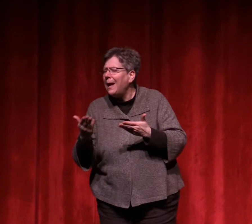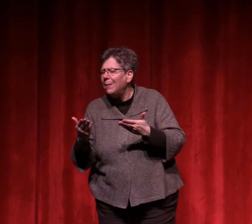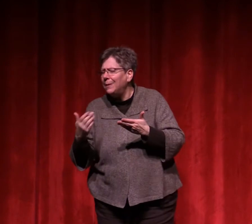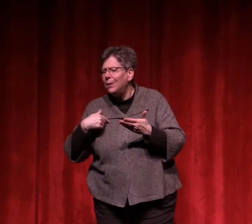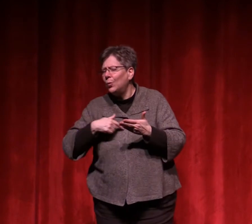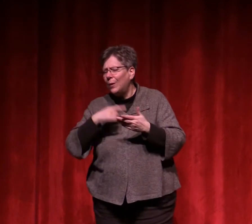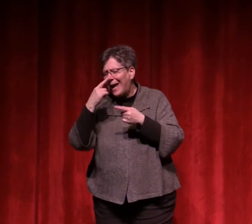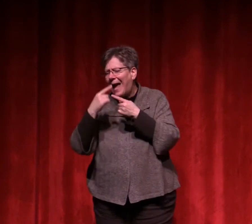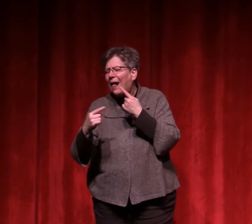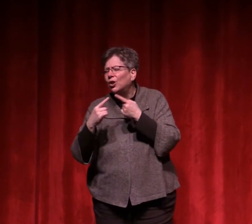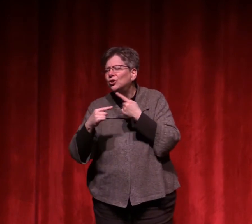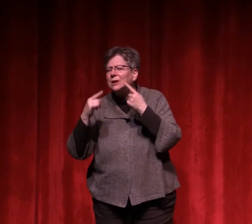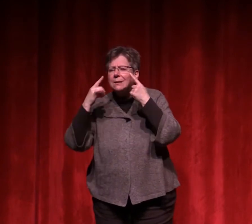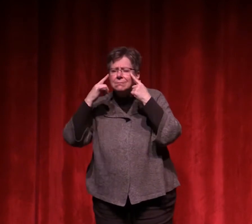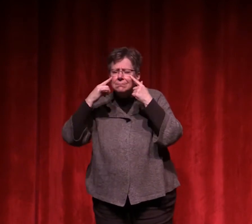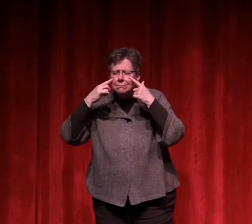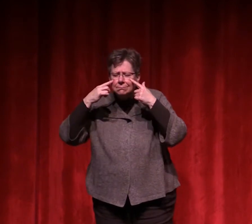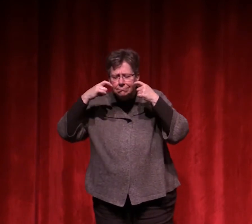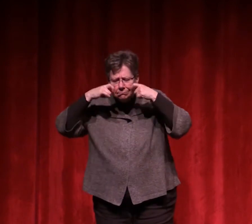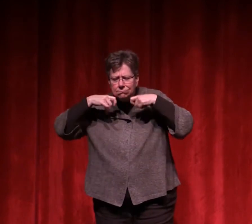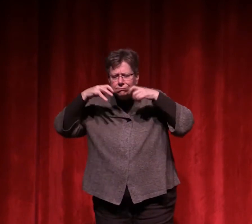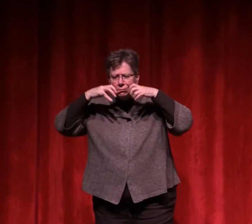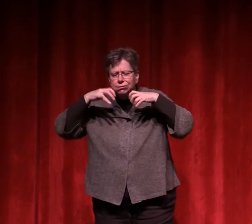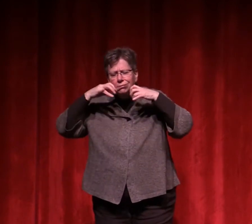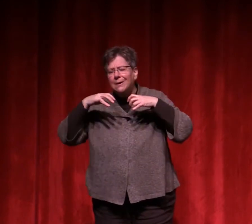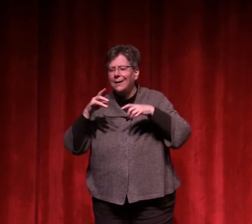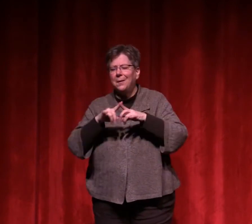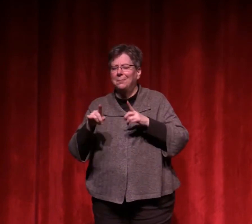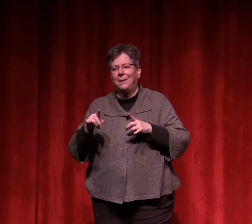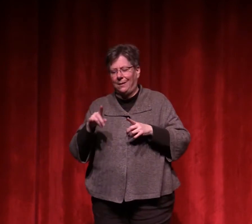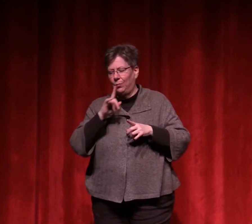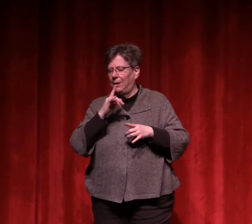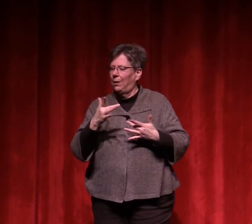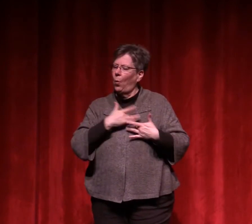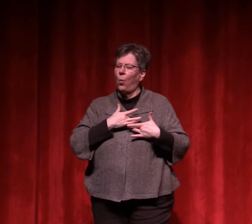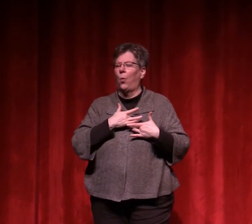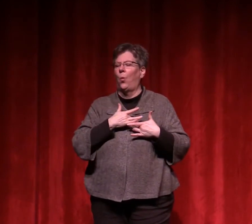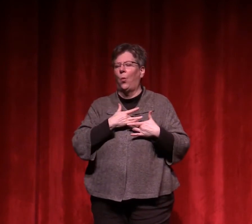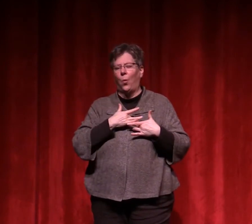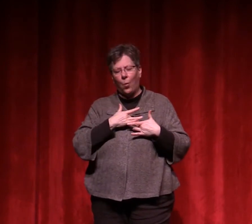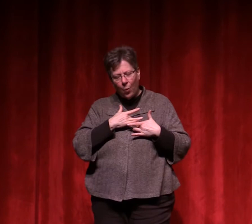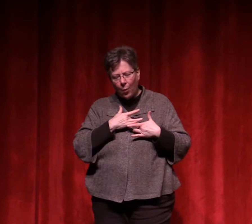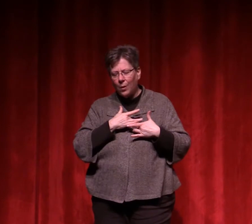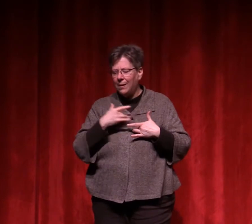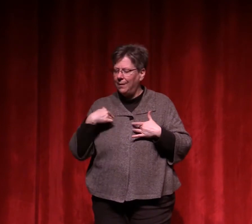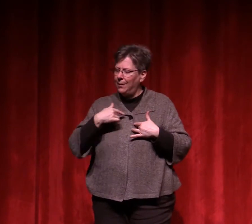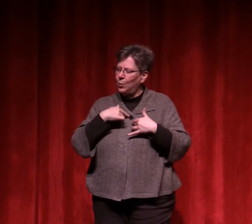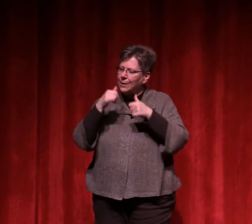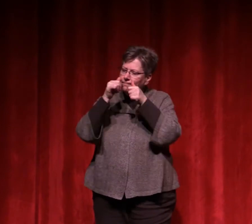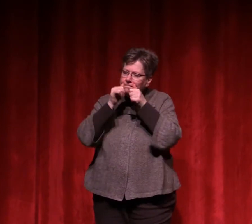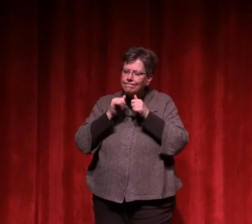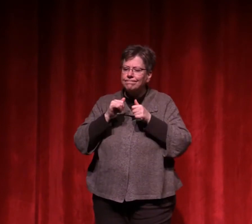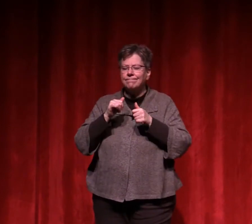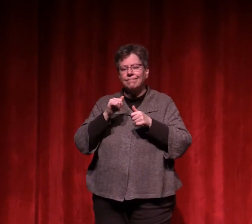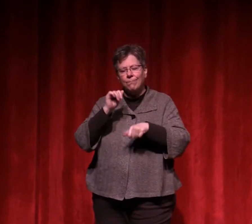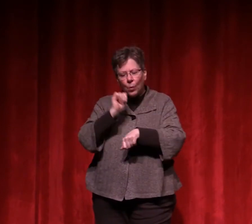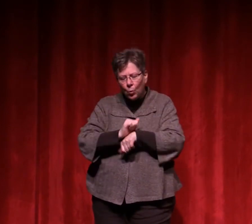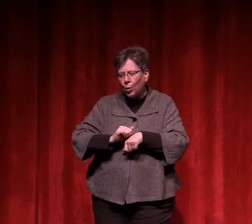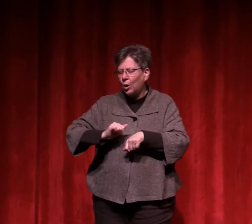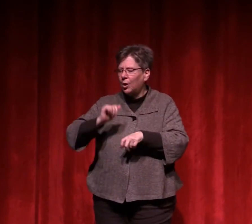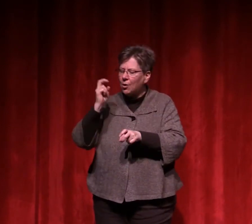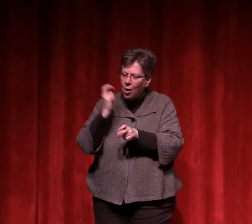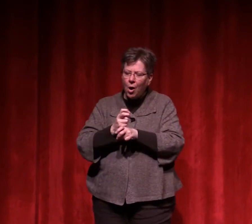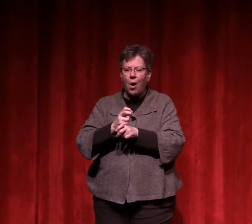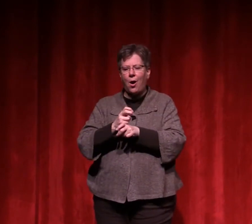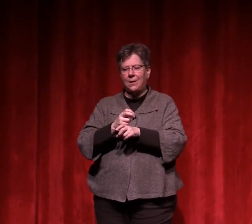or maybe the cool breeze that was blowing, but I'd like to think it was all that perseverance and patience and hard